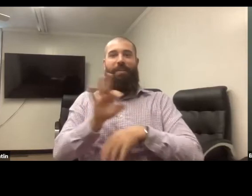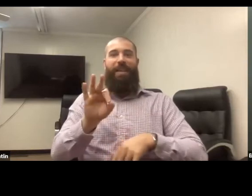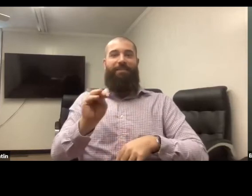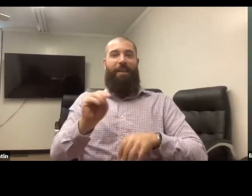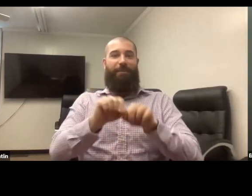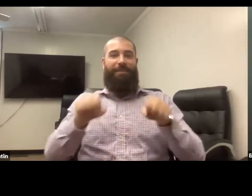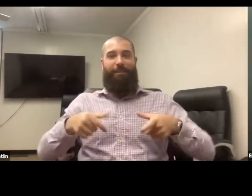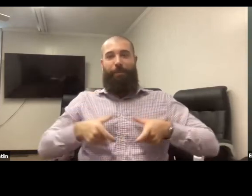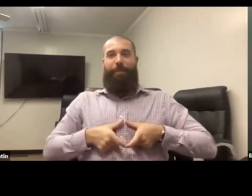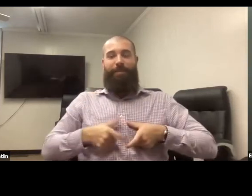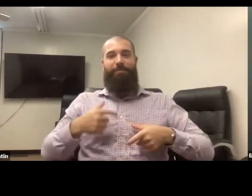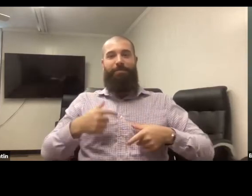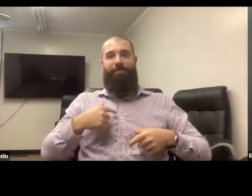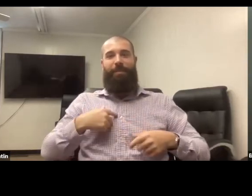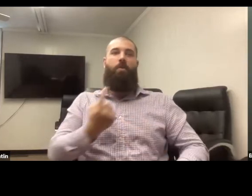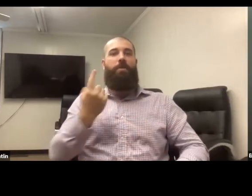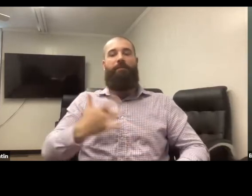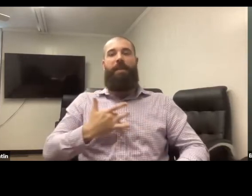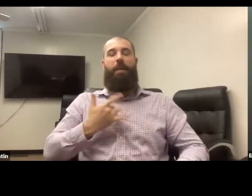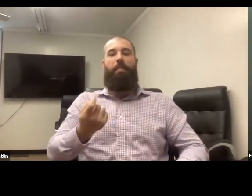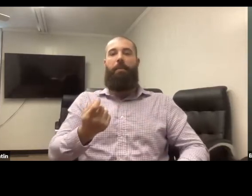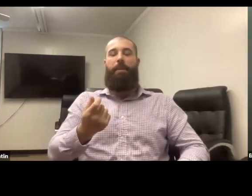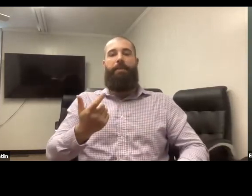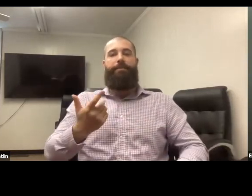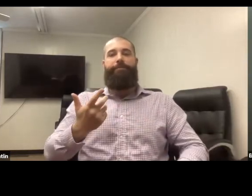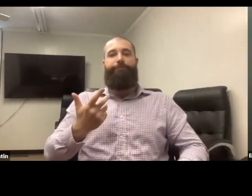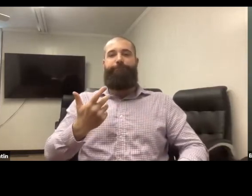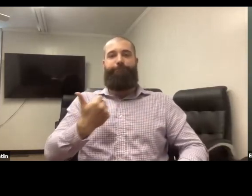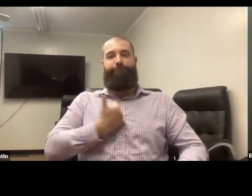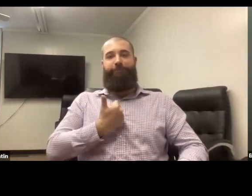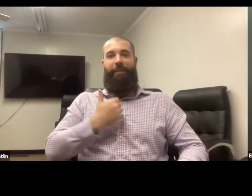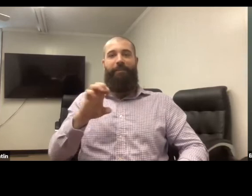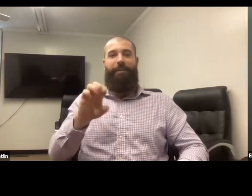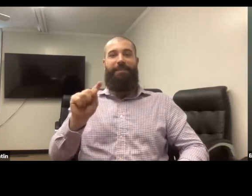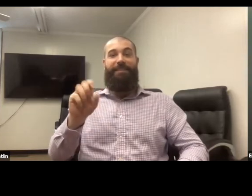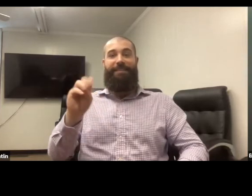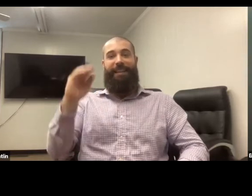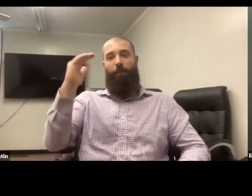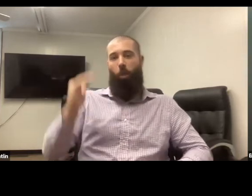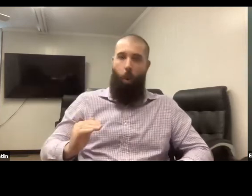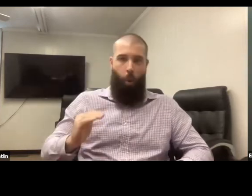And I know when I look back and when I had the FM system there, it was like, I always felt a little bit like